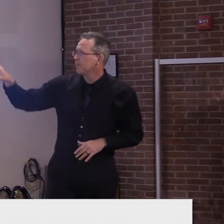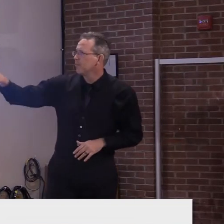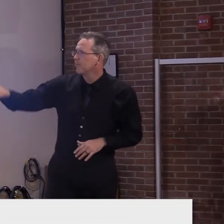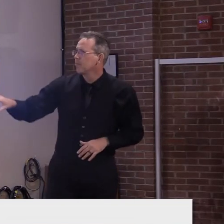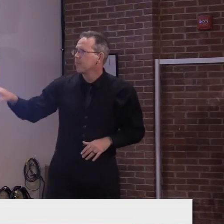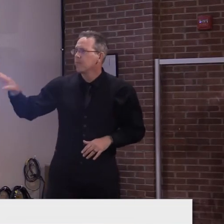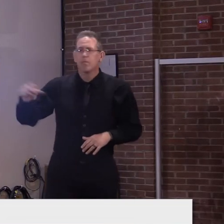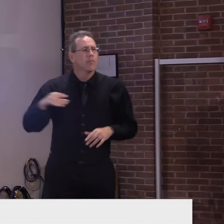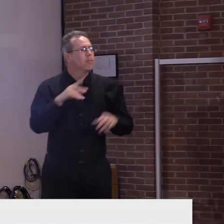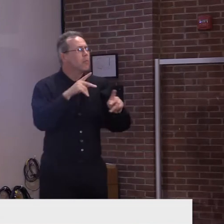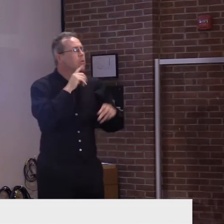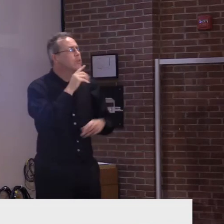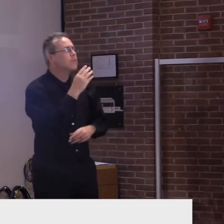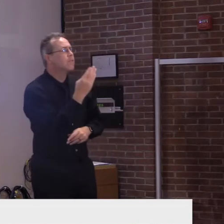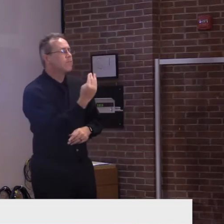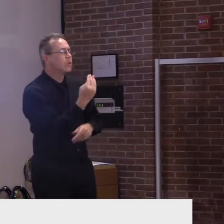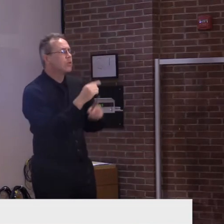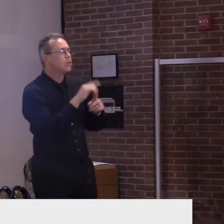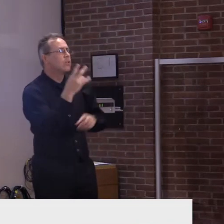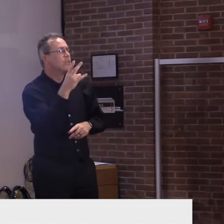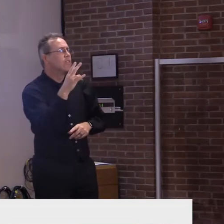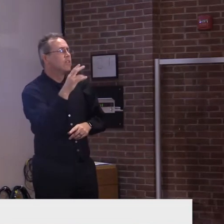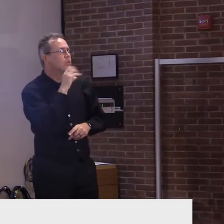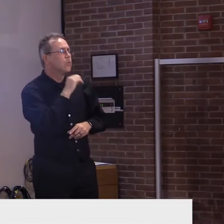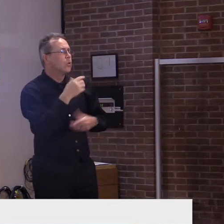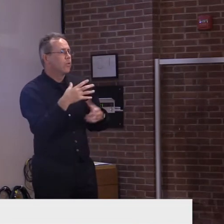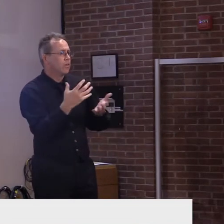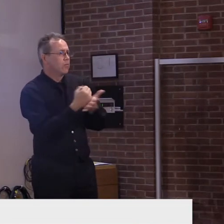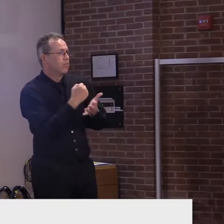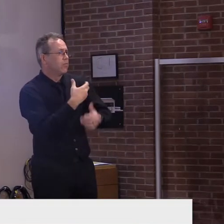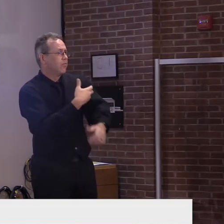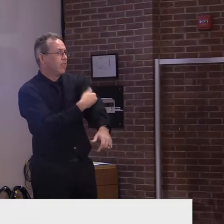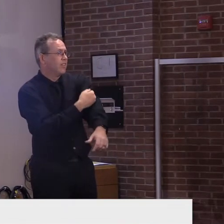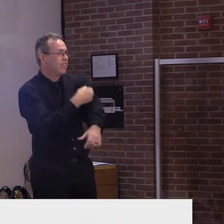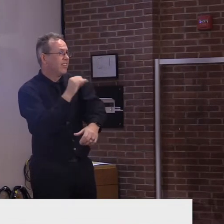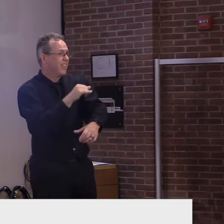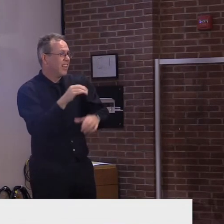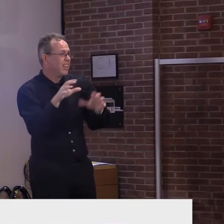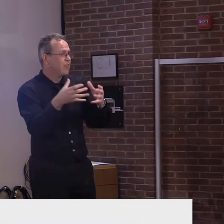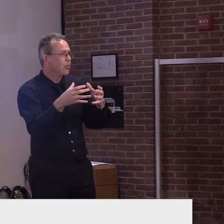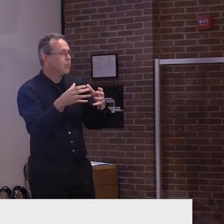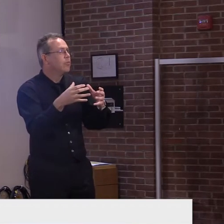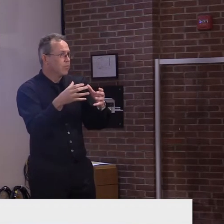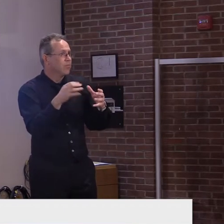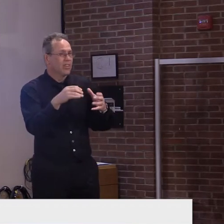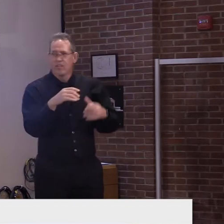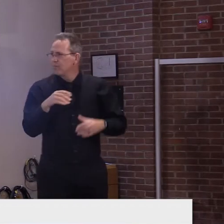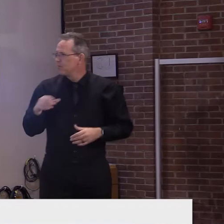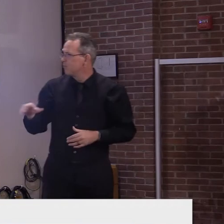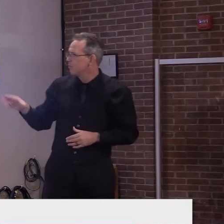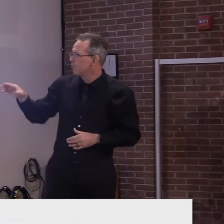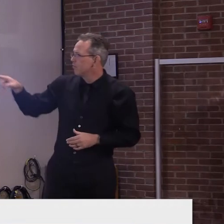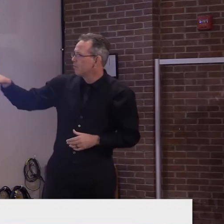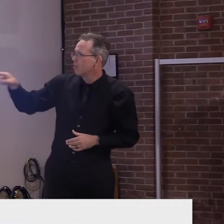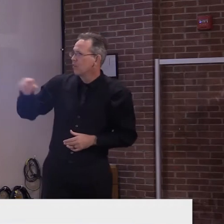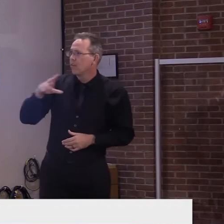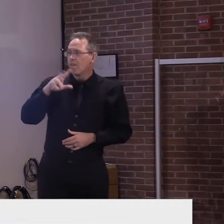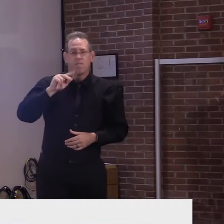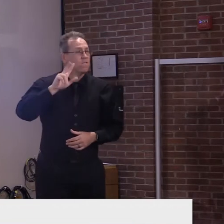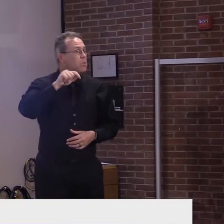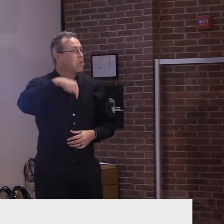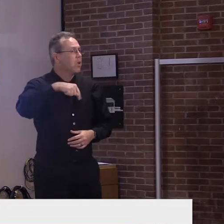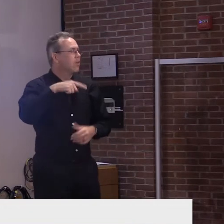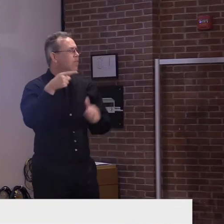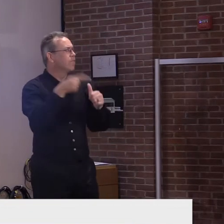75% of those 12 to 17 years old with at least one dose, the first state to do so. And